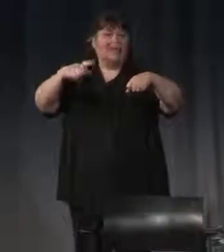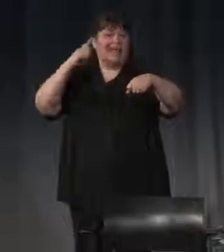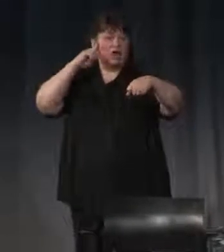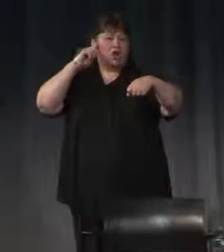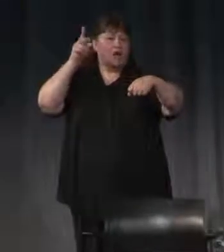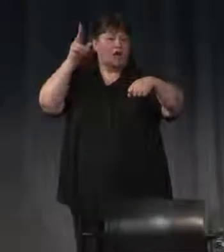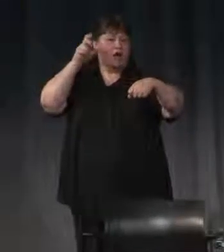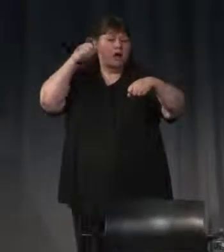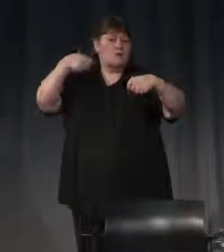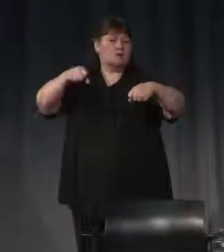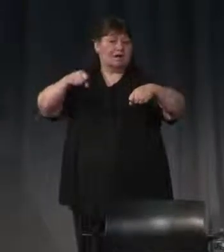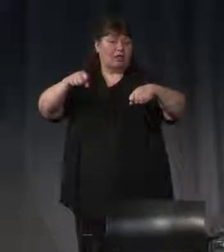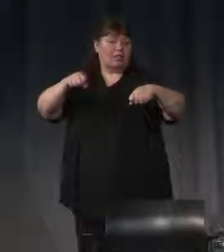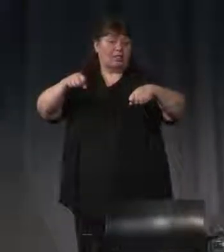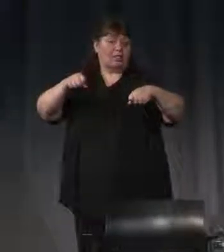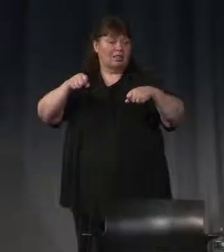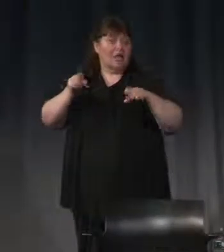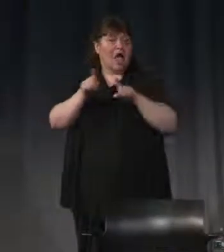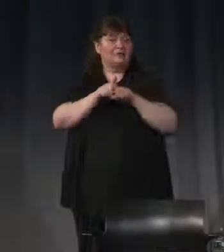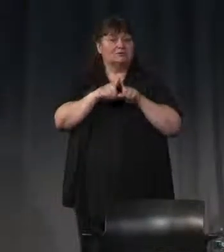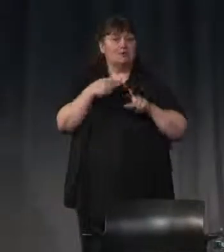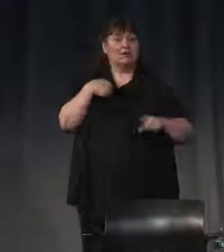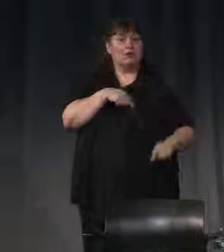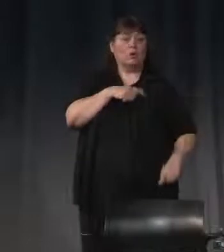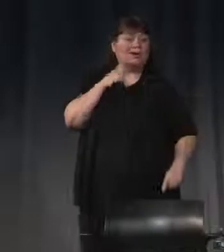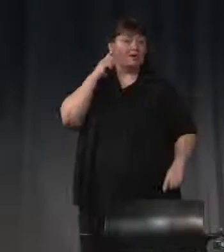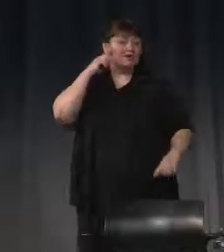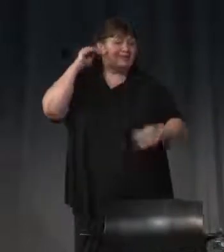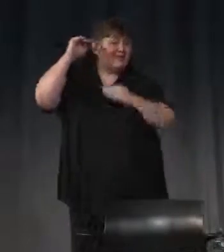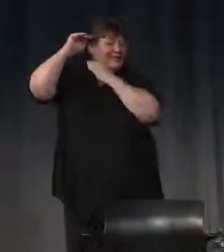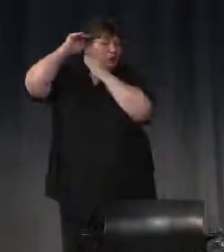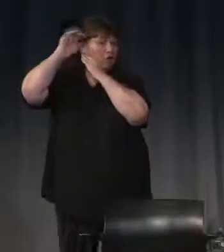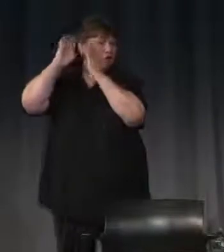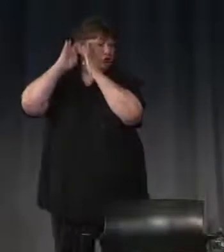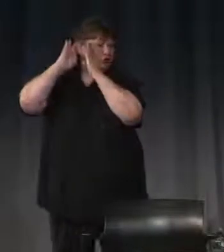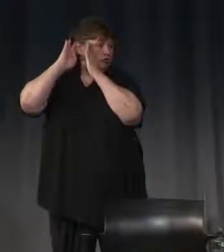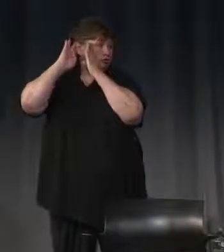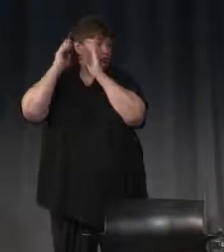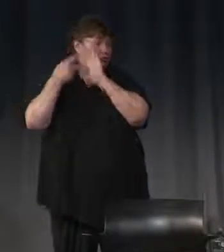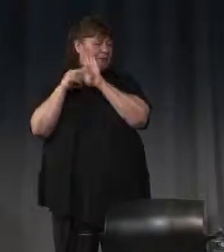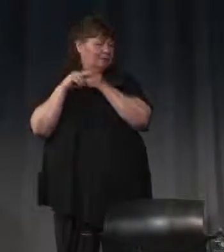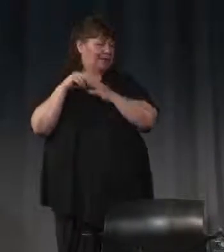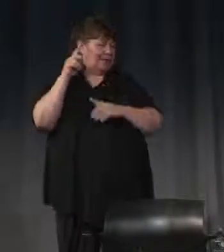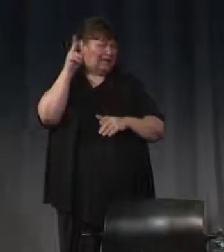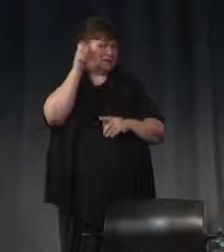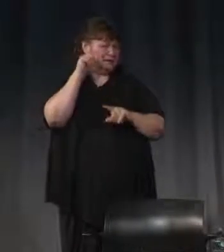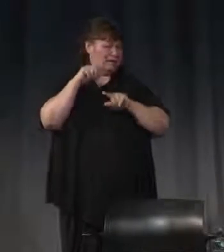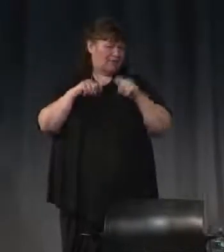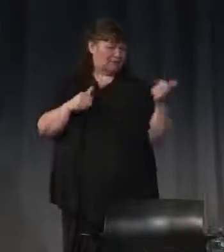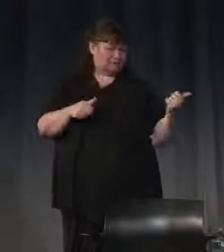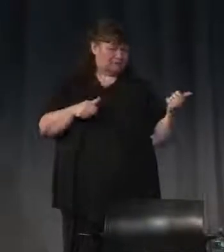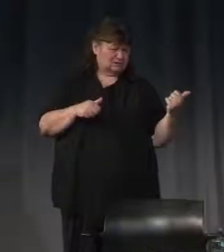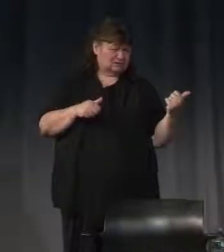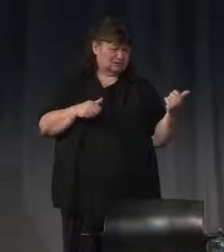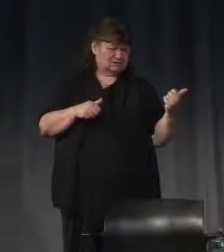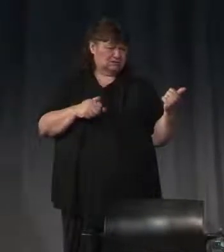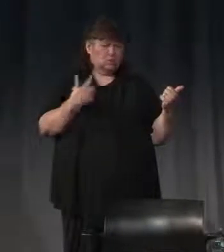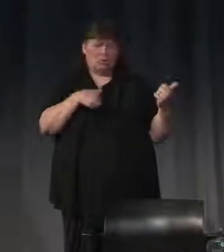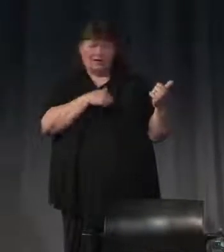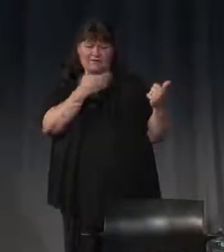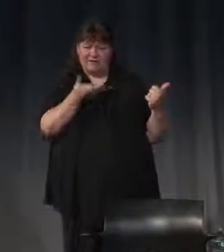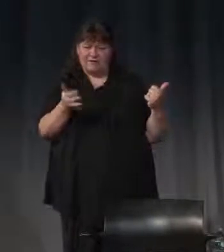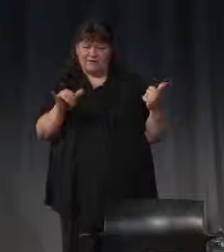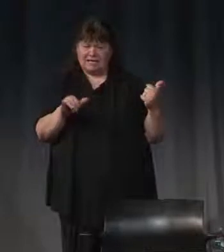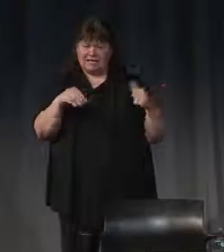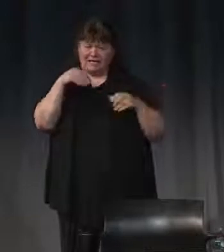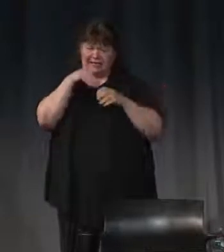insight. He also says that we don't hear with the ear, which seems to indicate that we hear with something else, something that goes beyond the ear, that we have things like